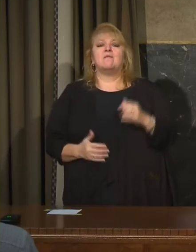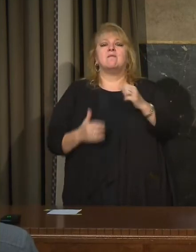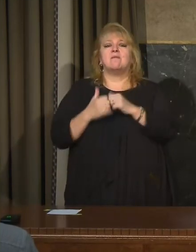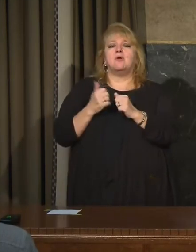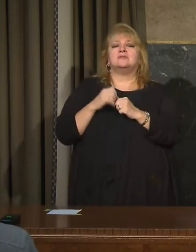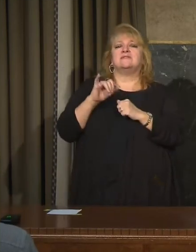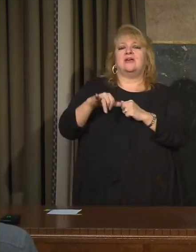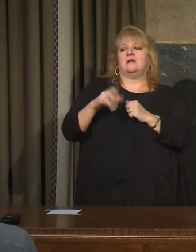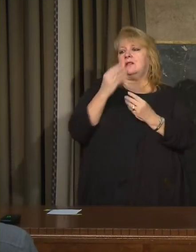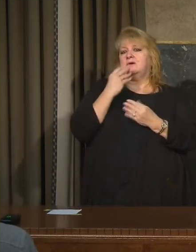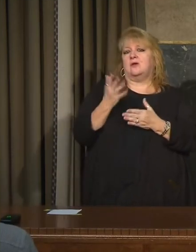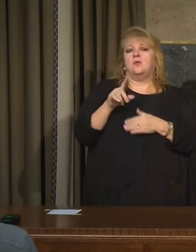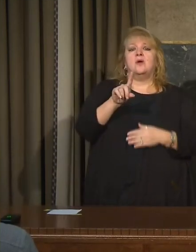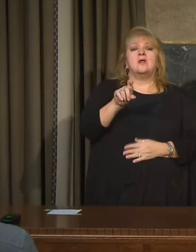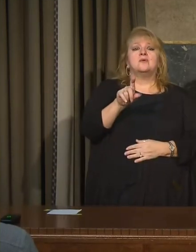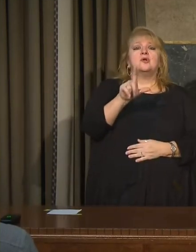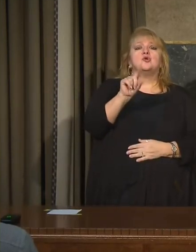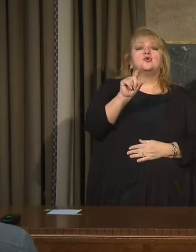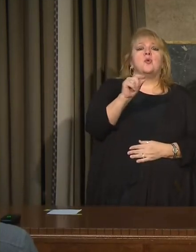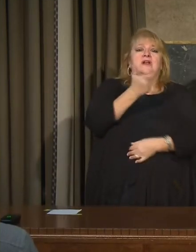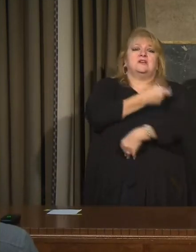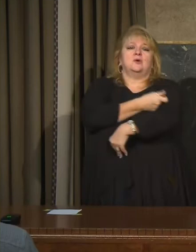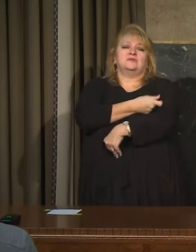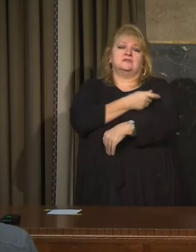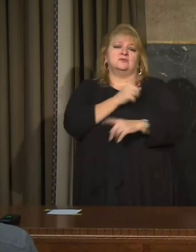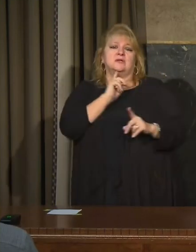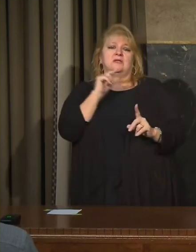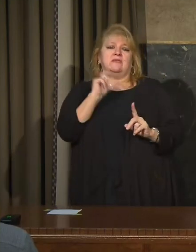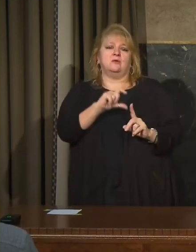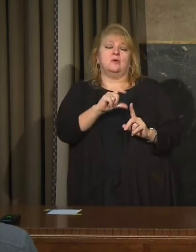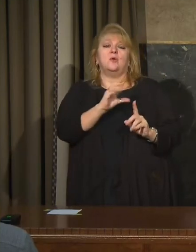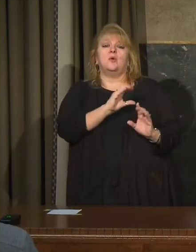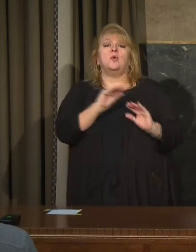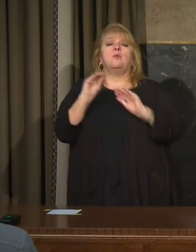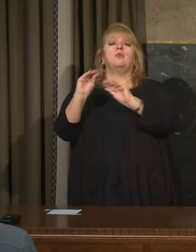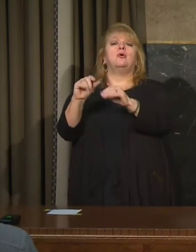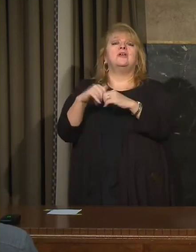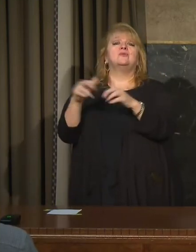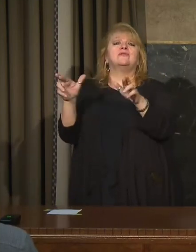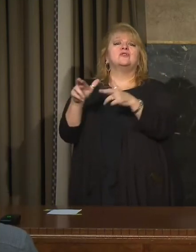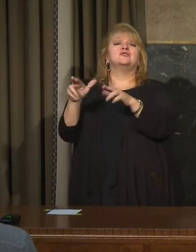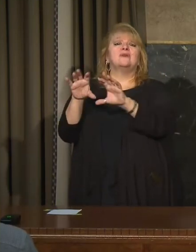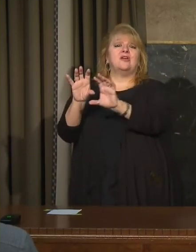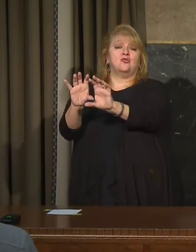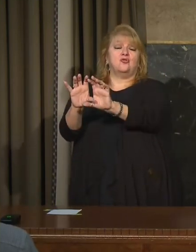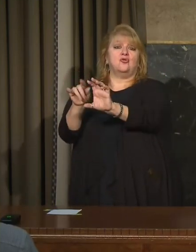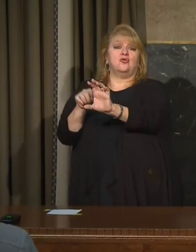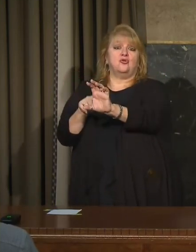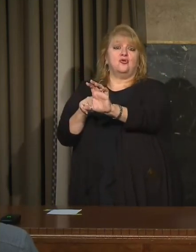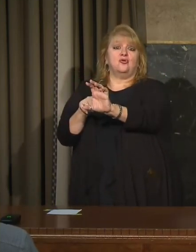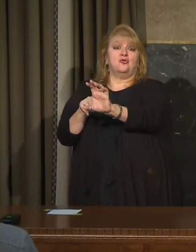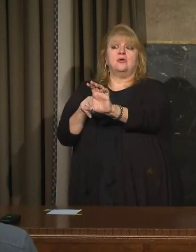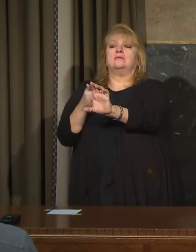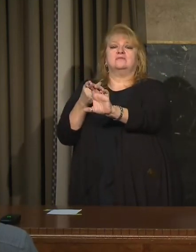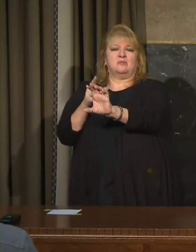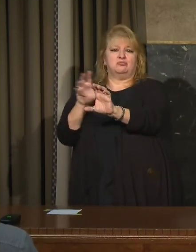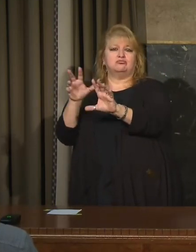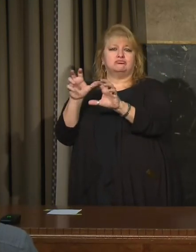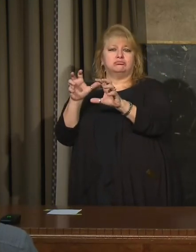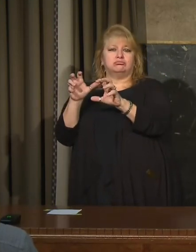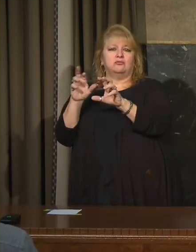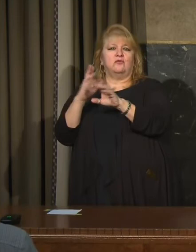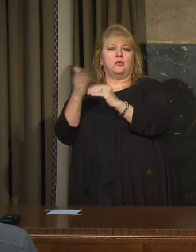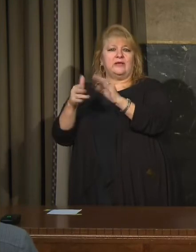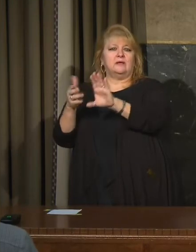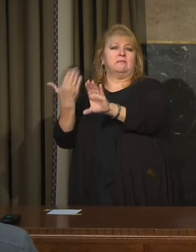just let folks know, was 120 doses that were stored in a refrigerator, a provider's refrigerator, over the weekend,